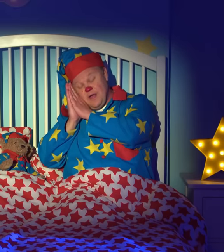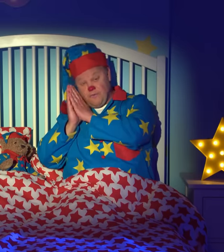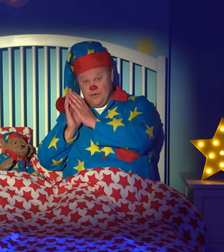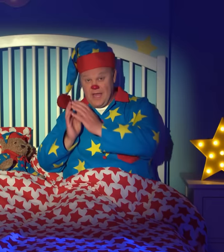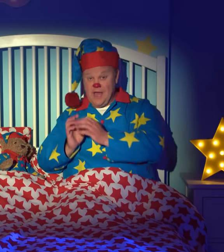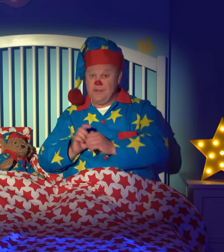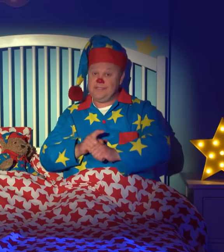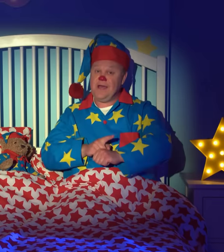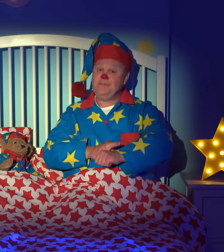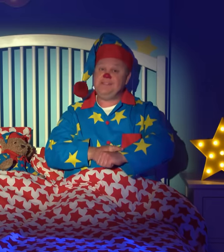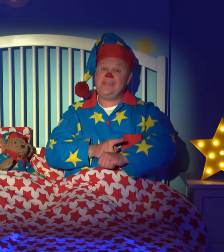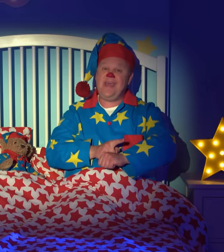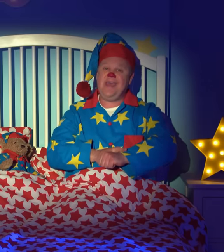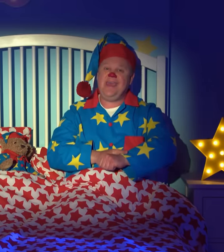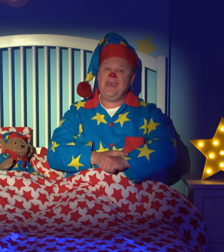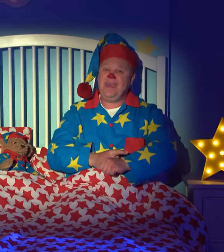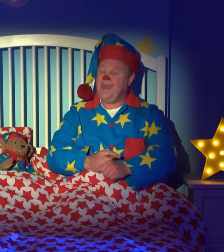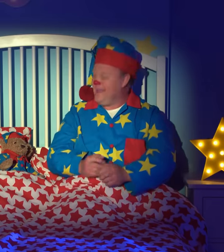For now it's time to say